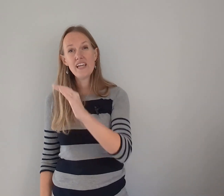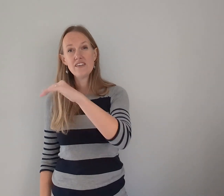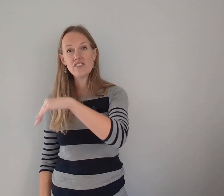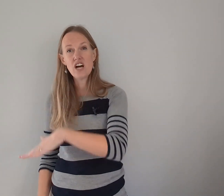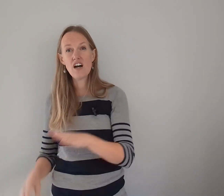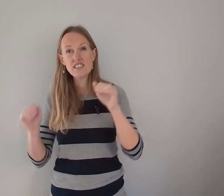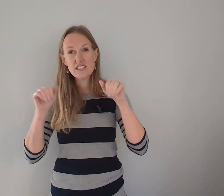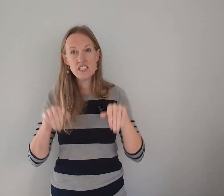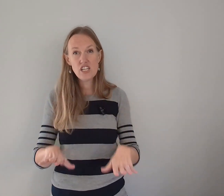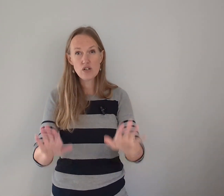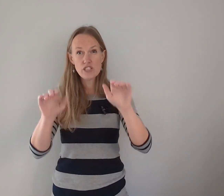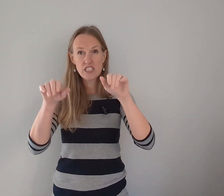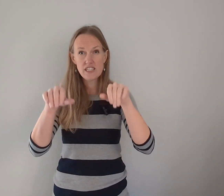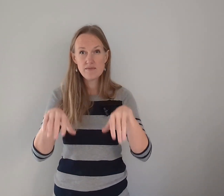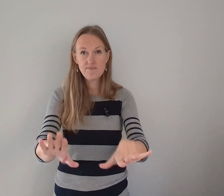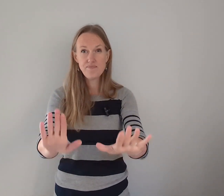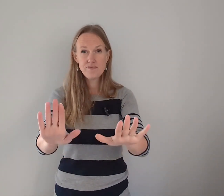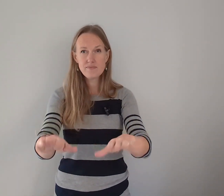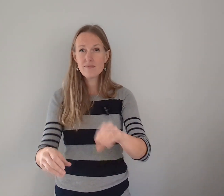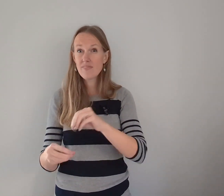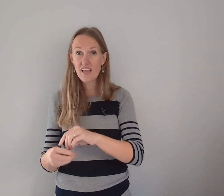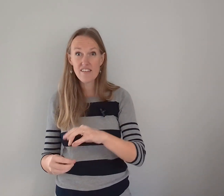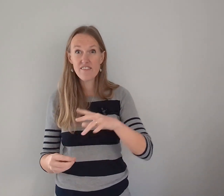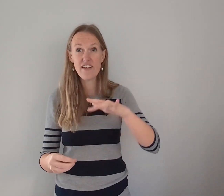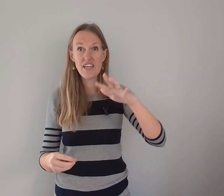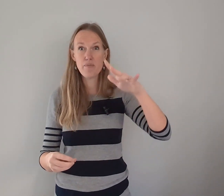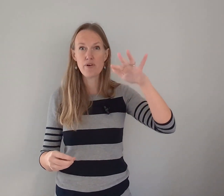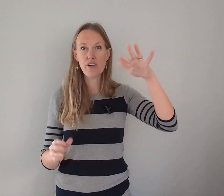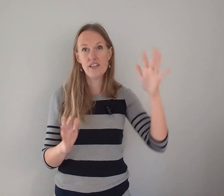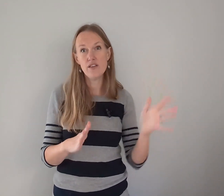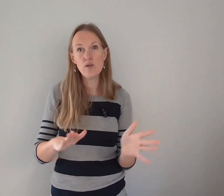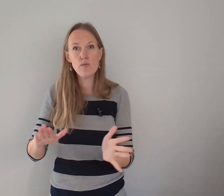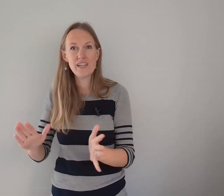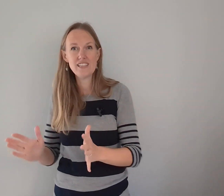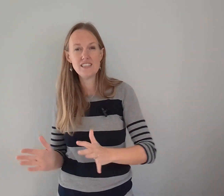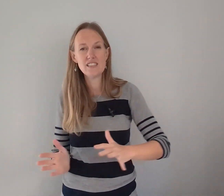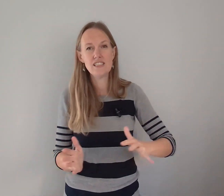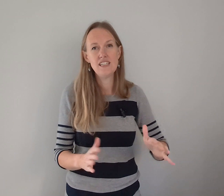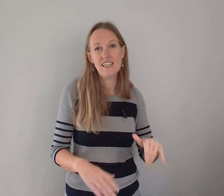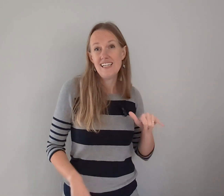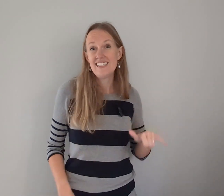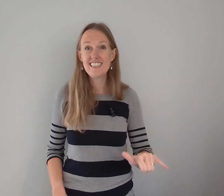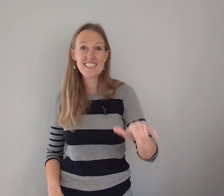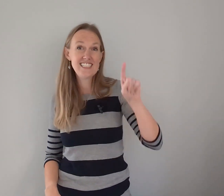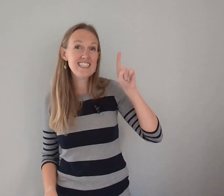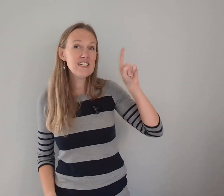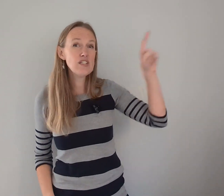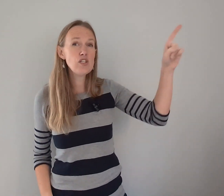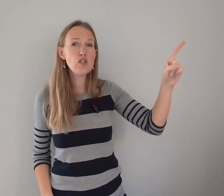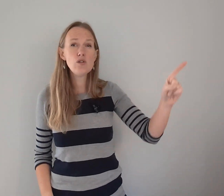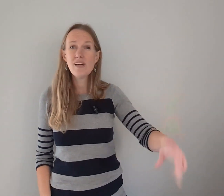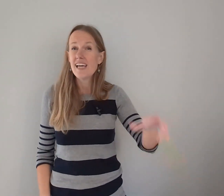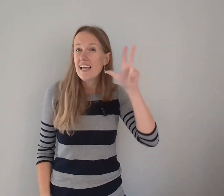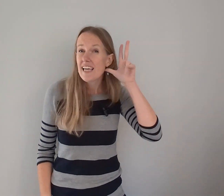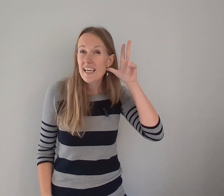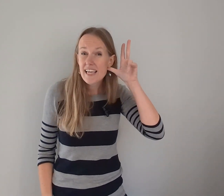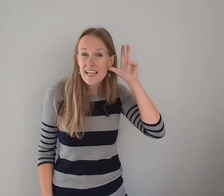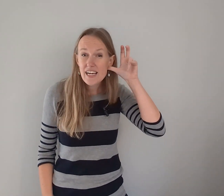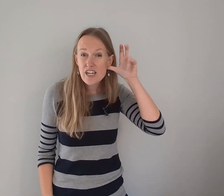wave tossed in the ocean, a vapor in the wind. Still you hear